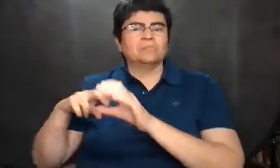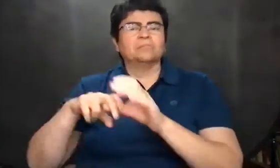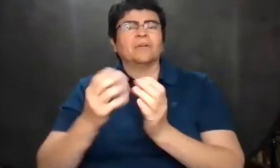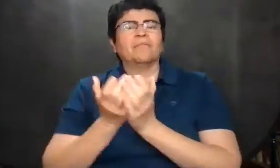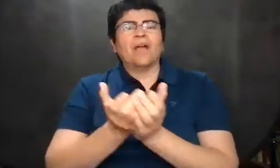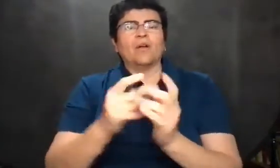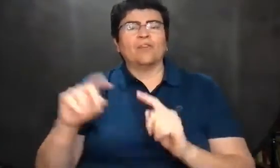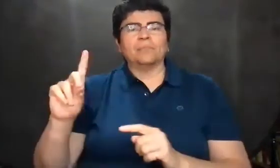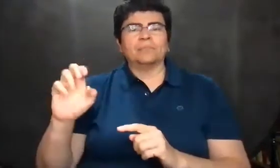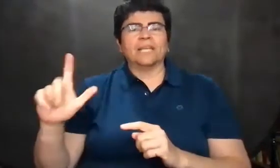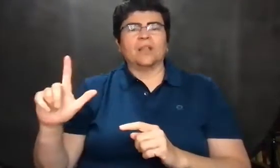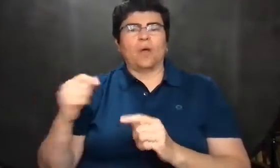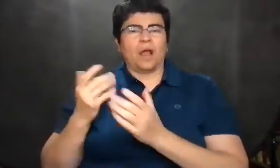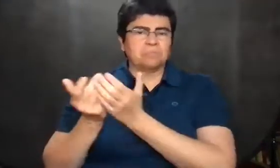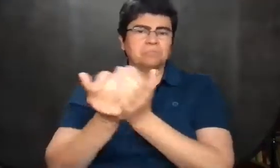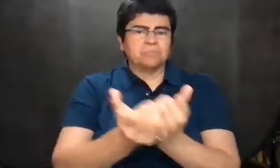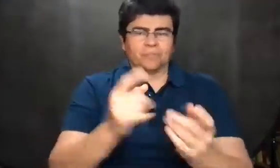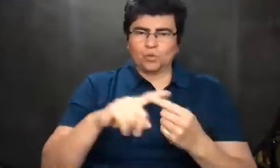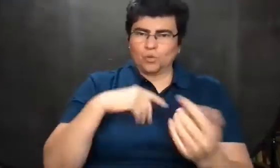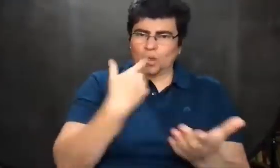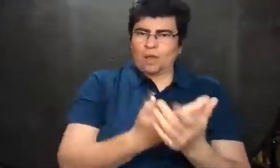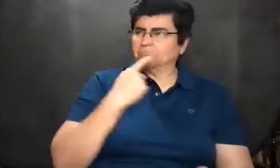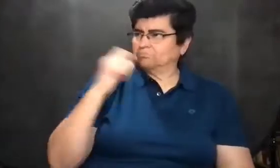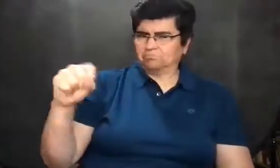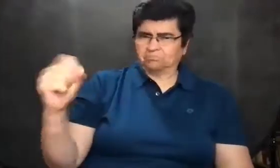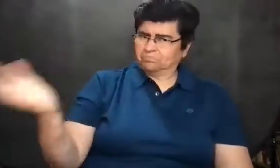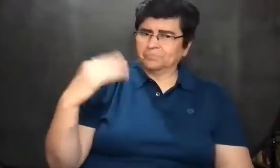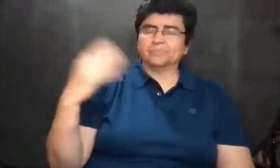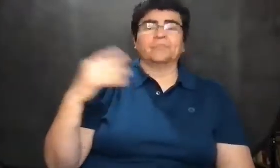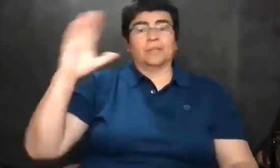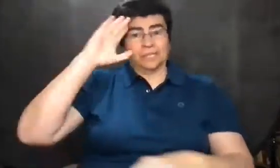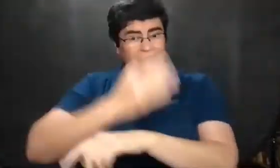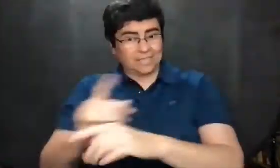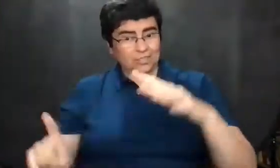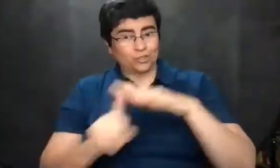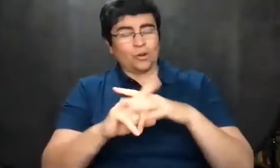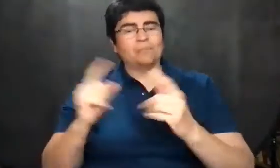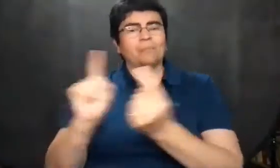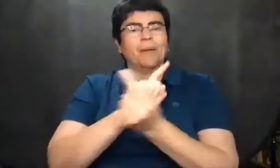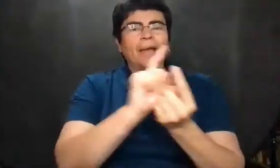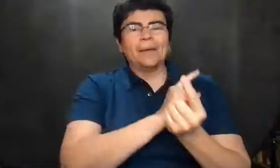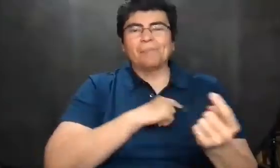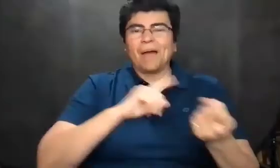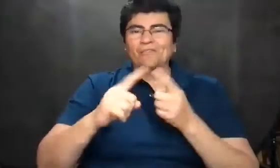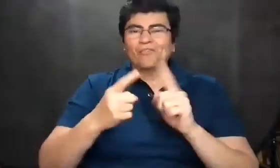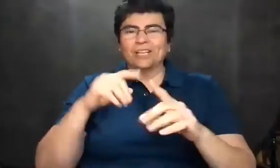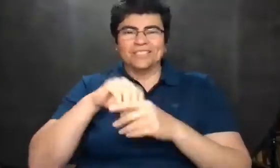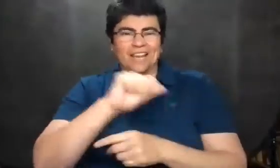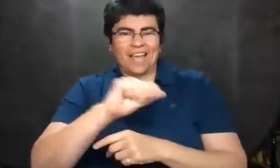over. And I said, sure, you can come. And he came and he met all my friends in AA, you know, and he met Jerry and